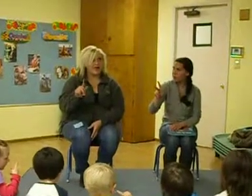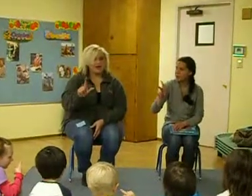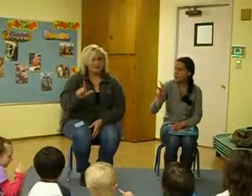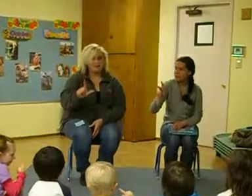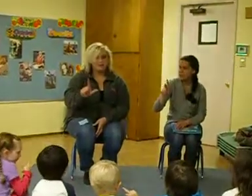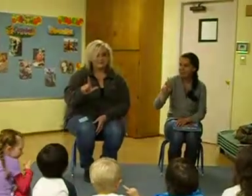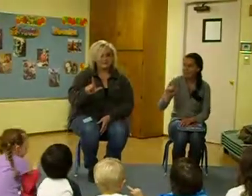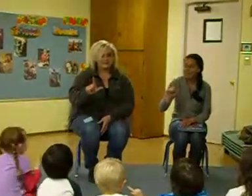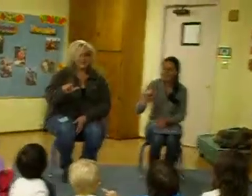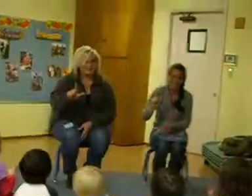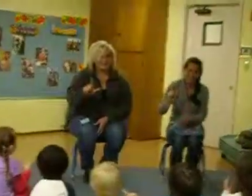L.